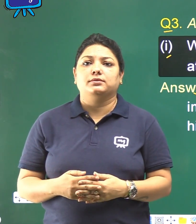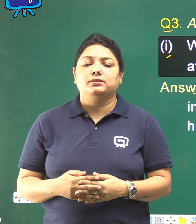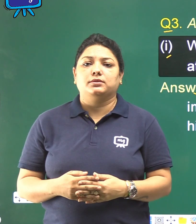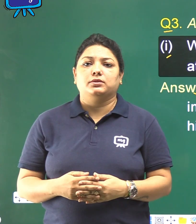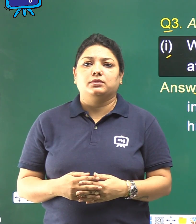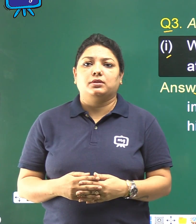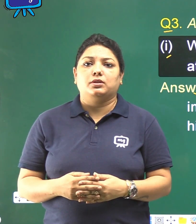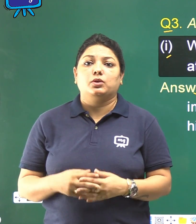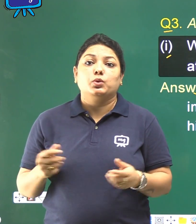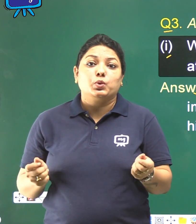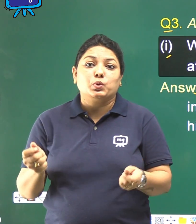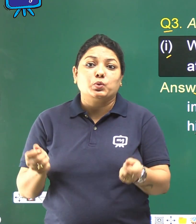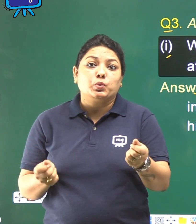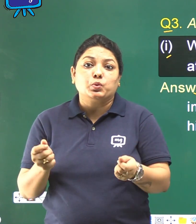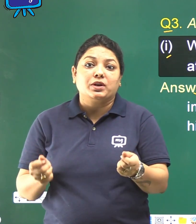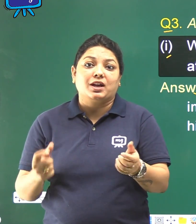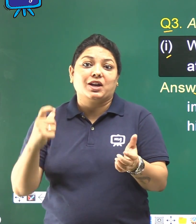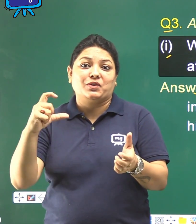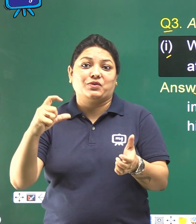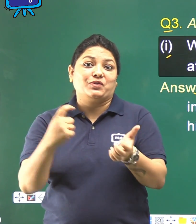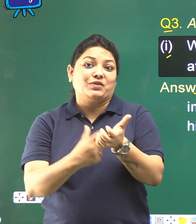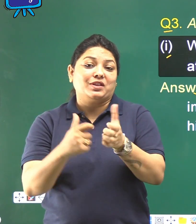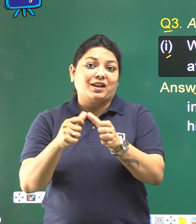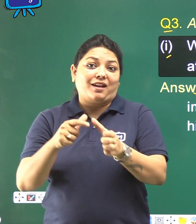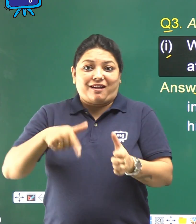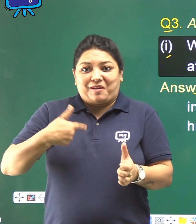to drive the car himself.